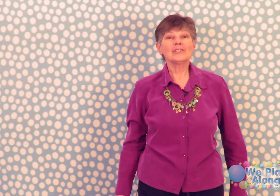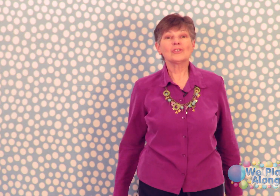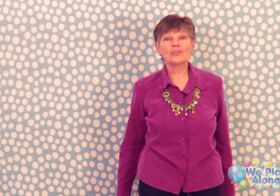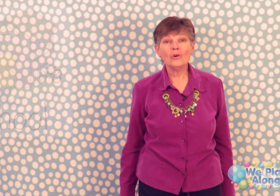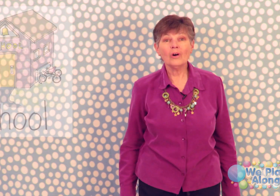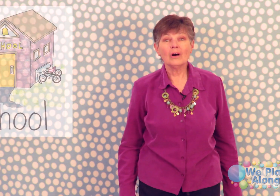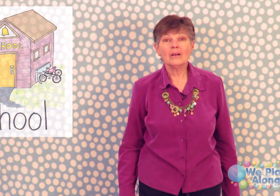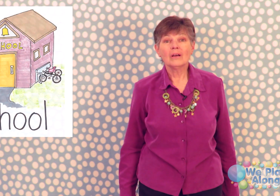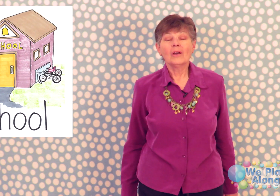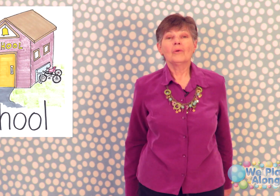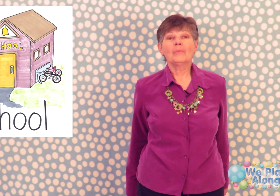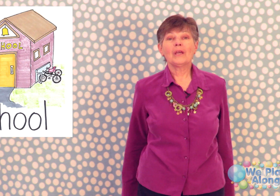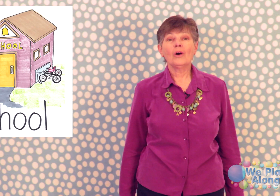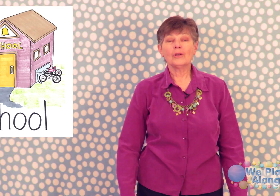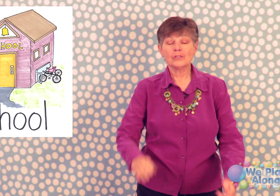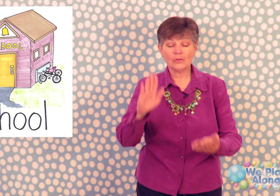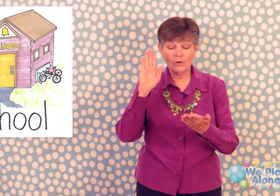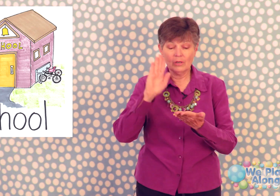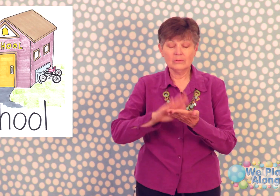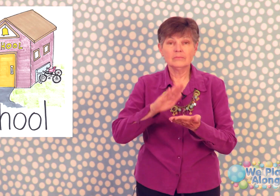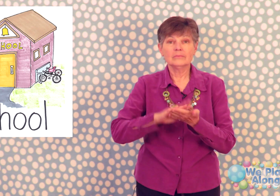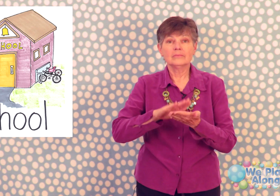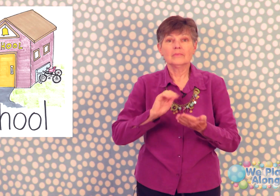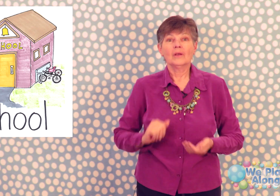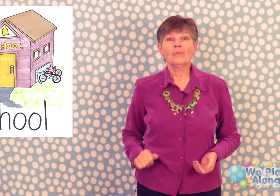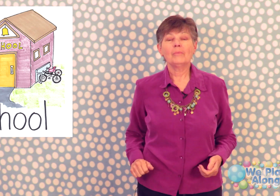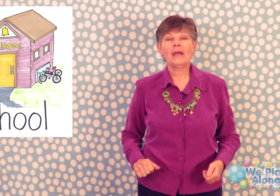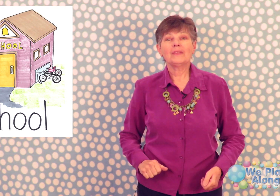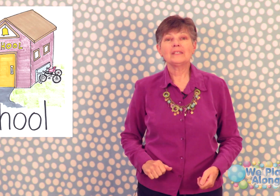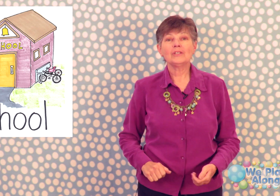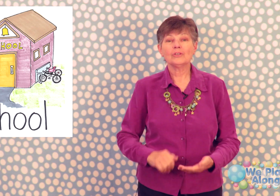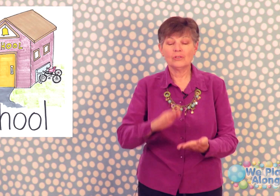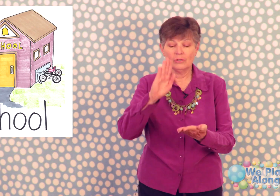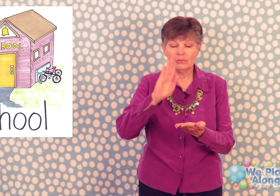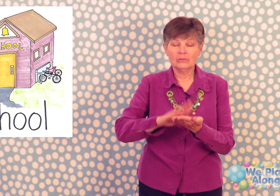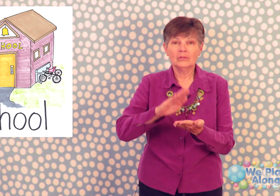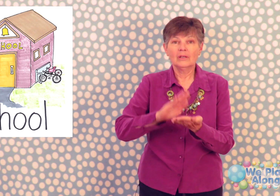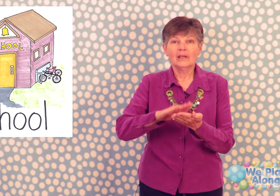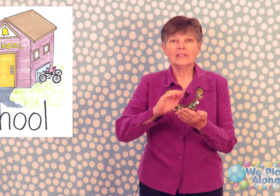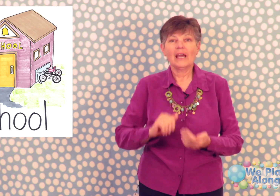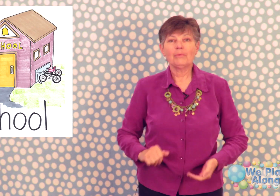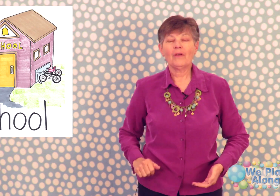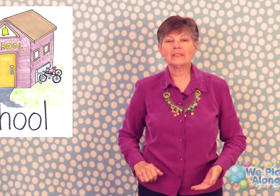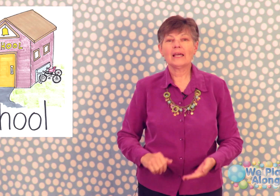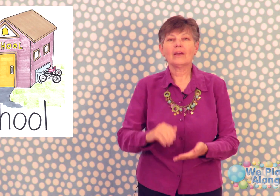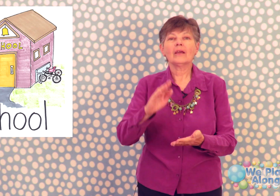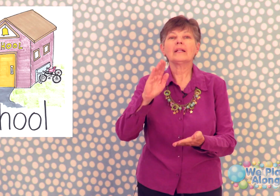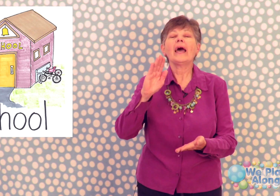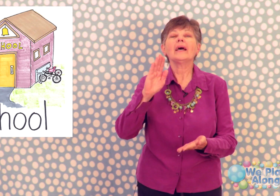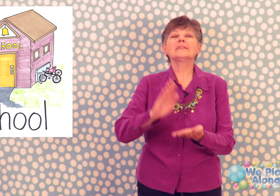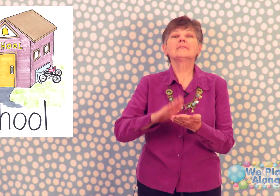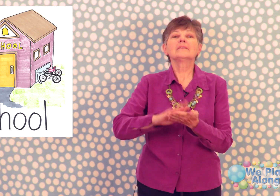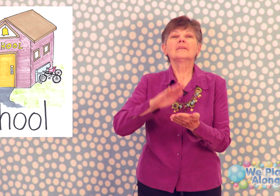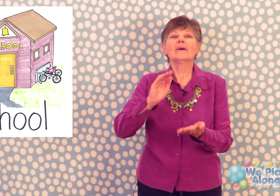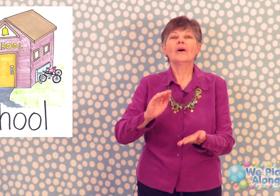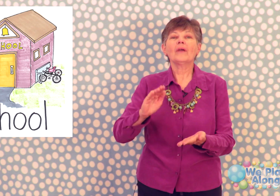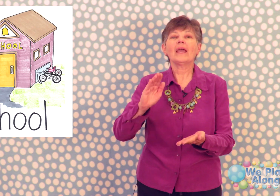And school. When we go to school, what might the teacher do? Tap her hands like, class. Okay,